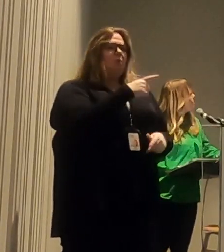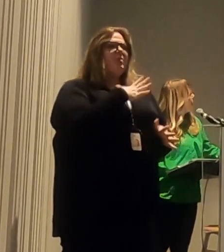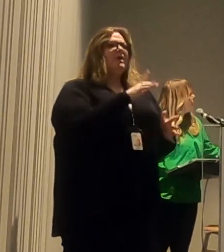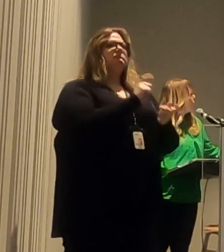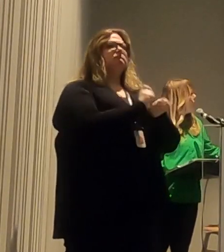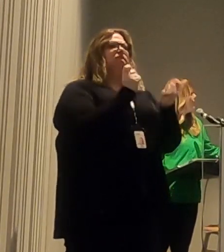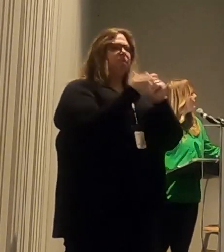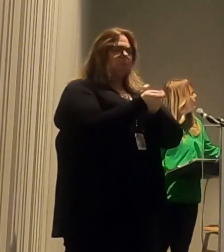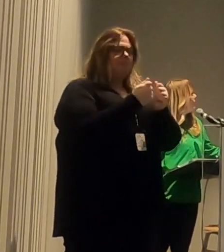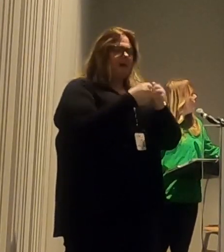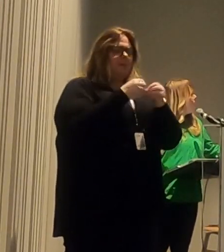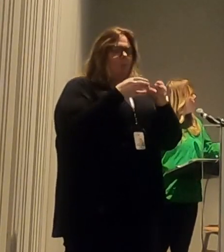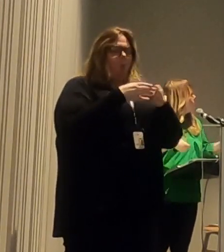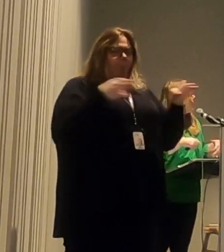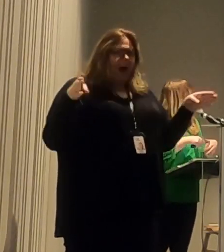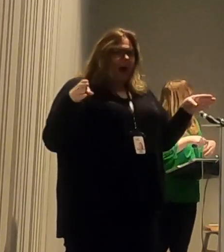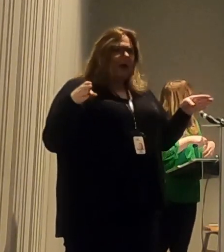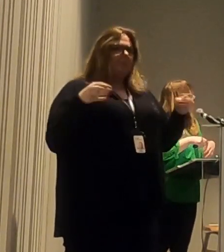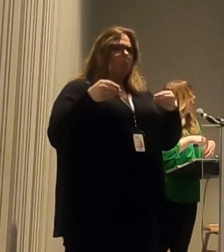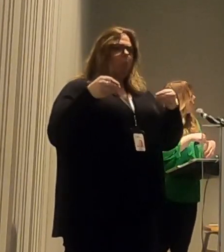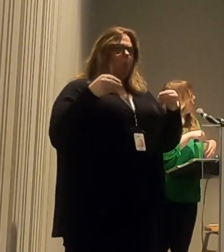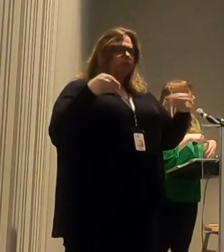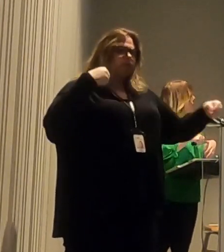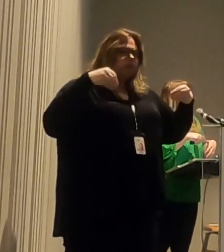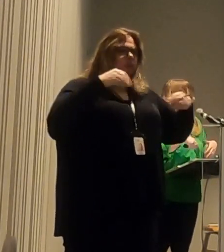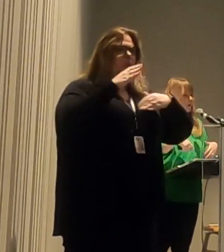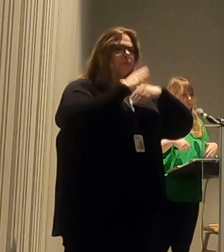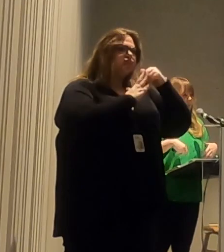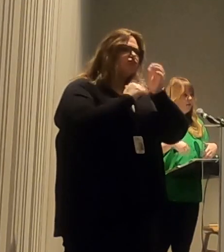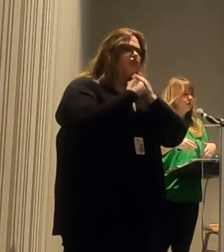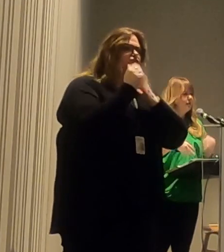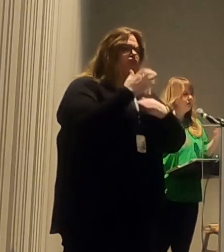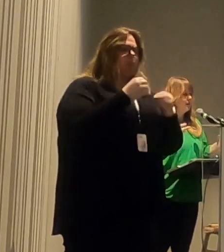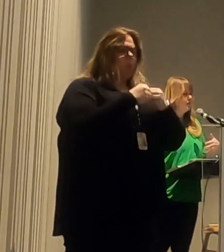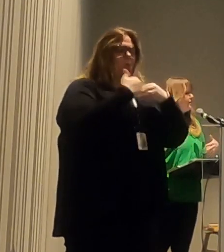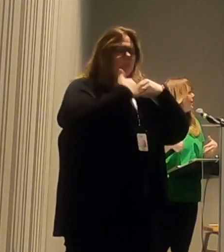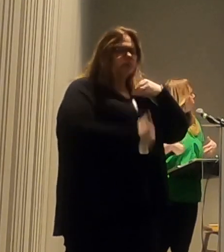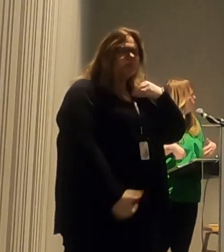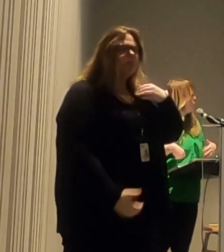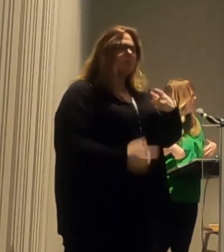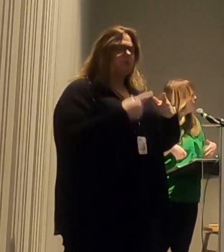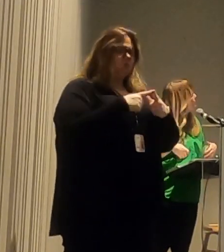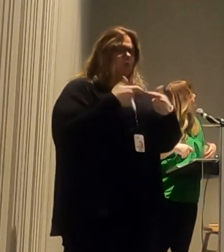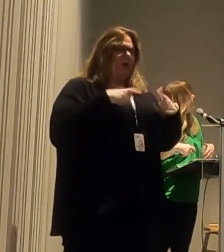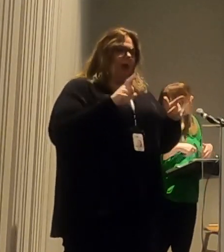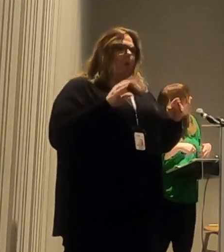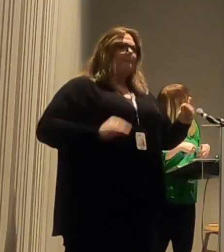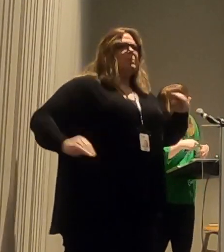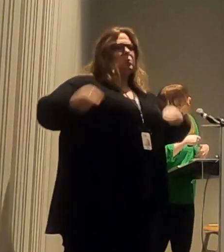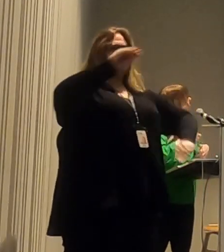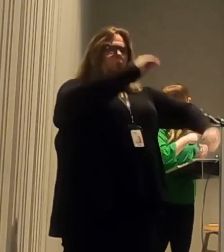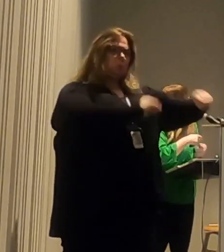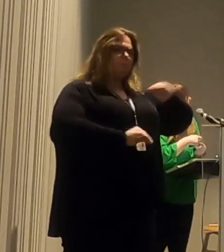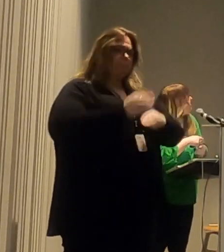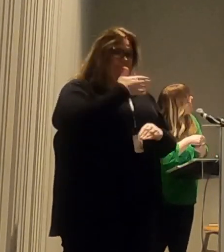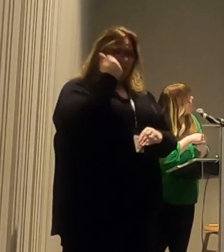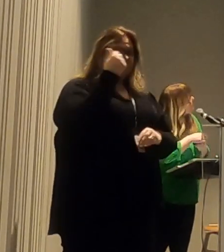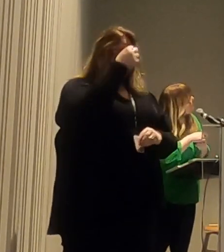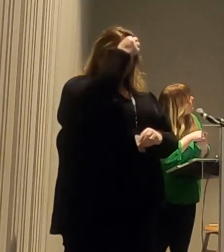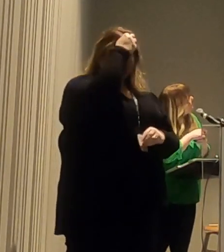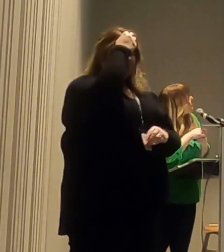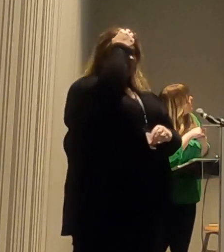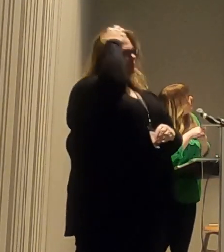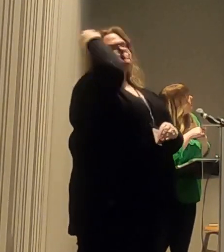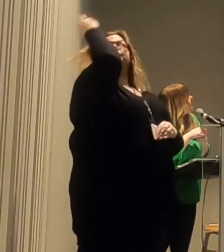on this to make it wider and did a larger slit down the middle to facilitate movement. And then you'll also see